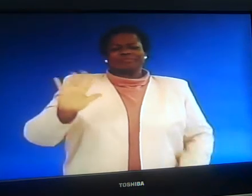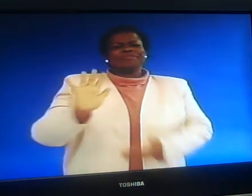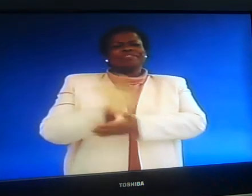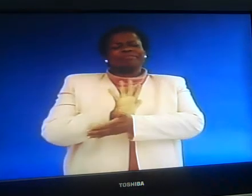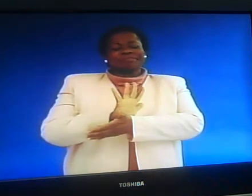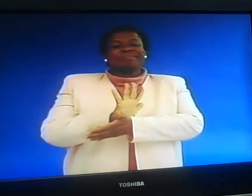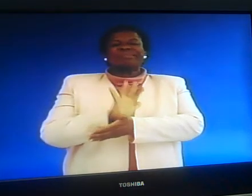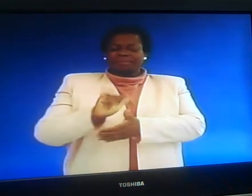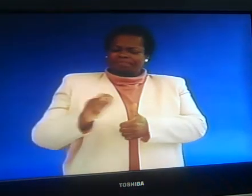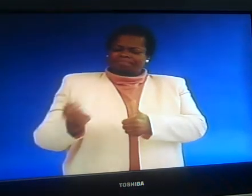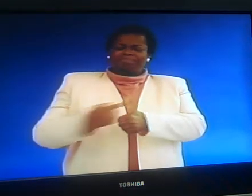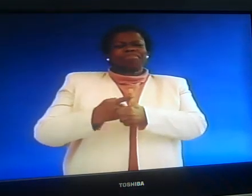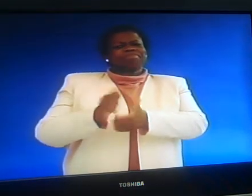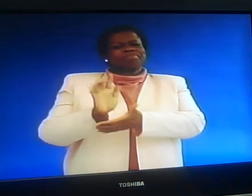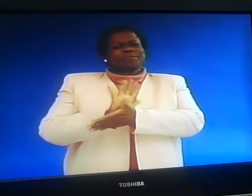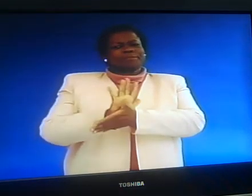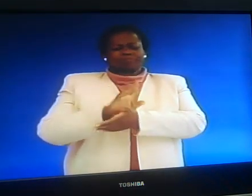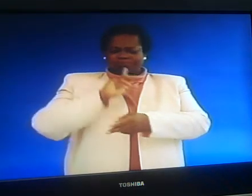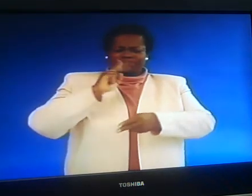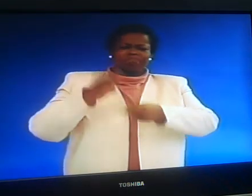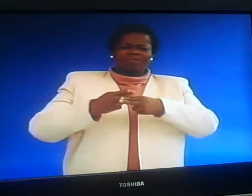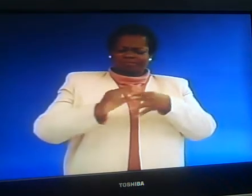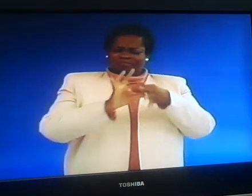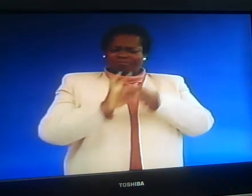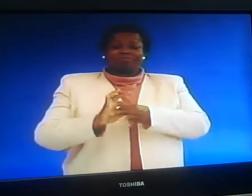George Vedix, he made a movie